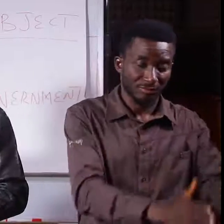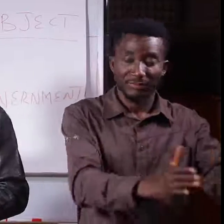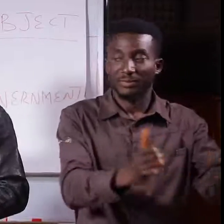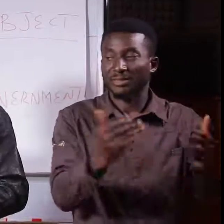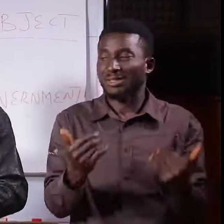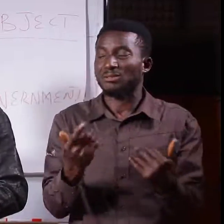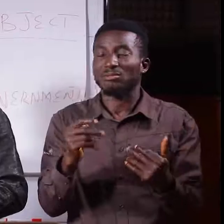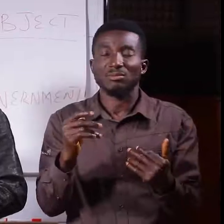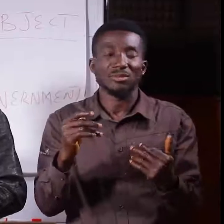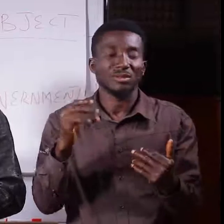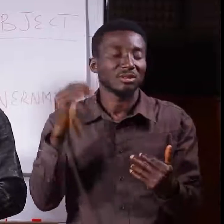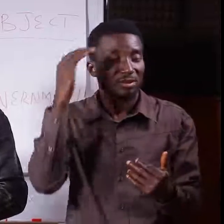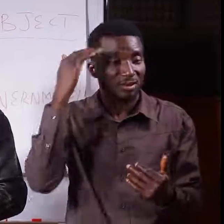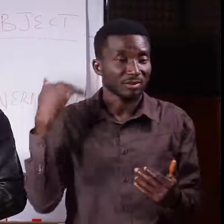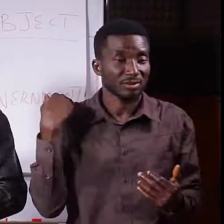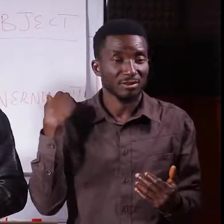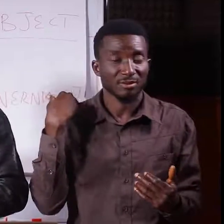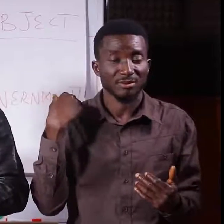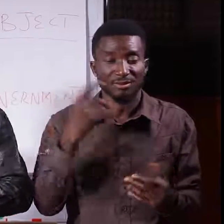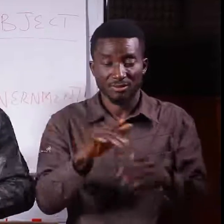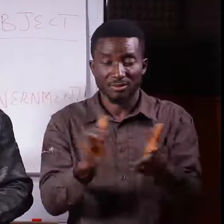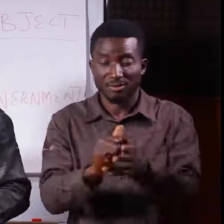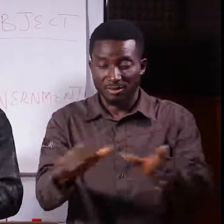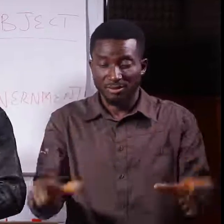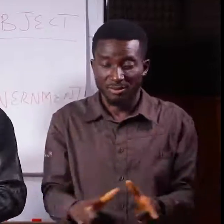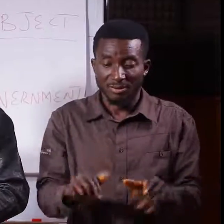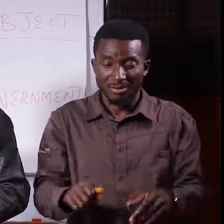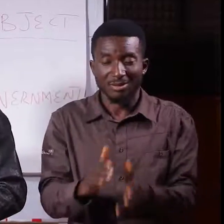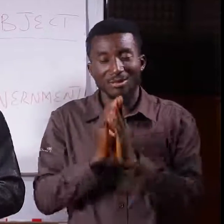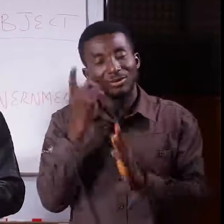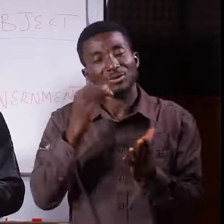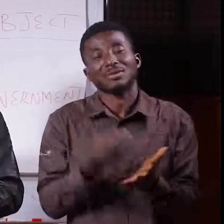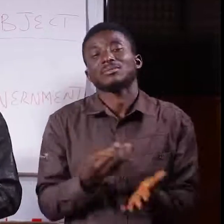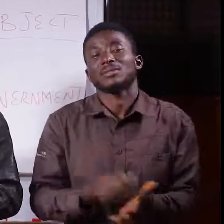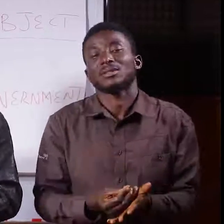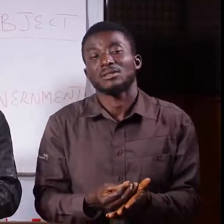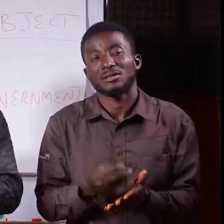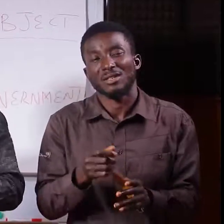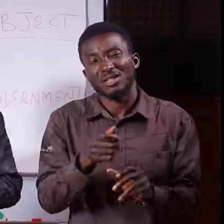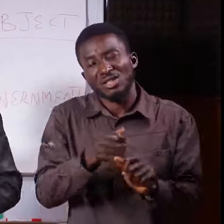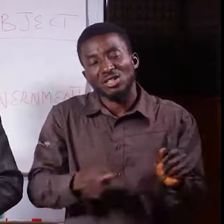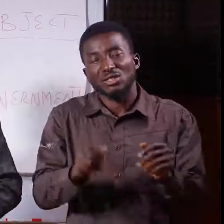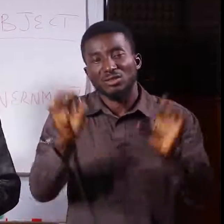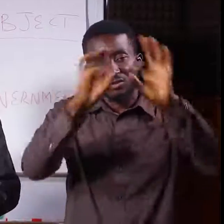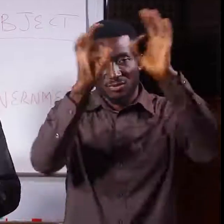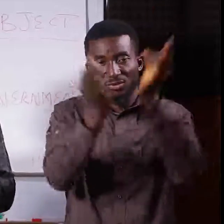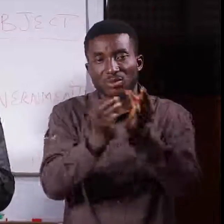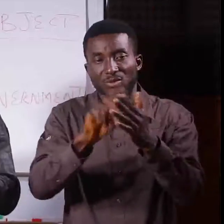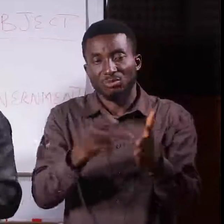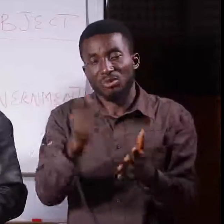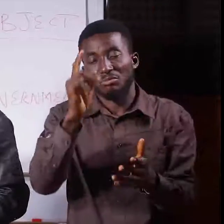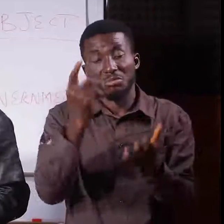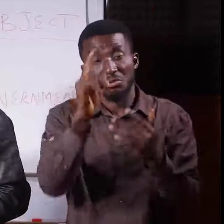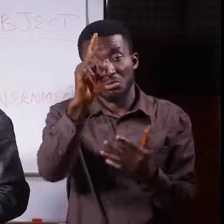district head or the chief of that locality can levy each family to pay either 100 naira